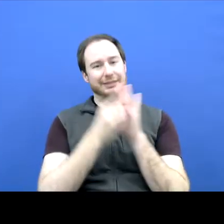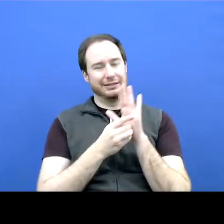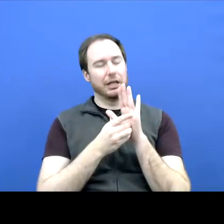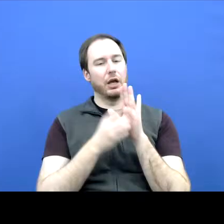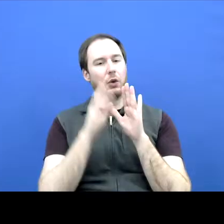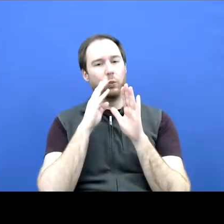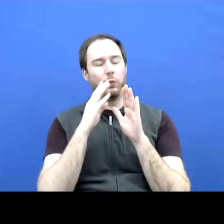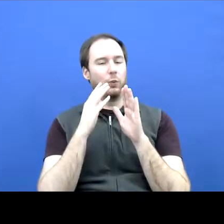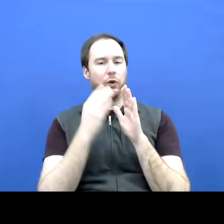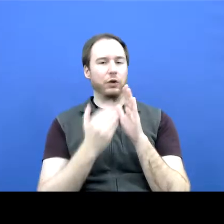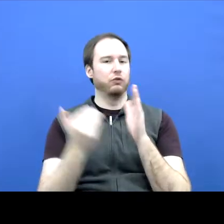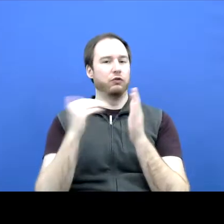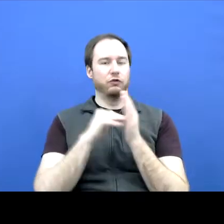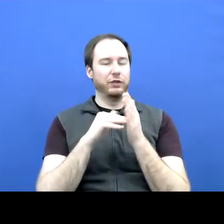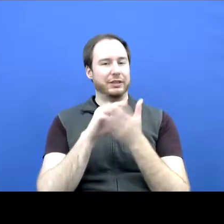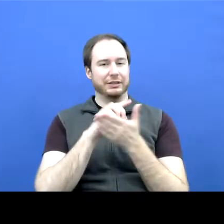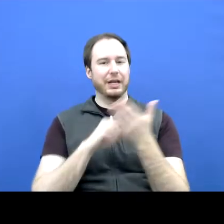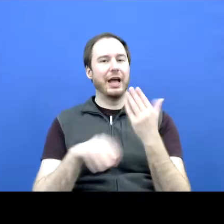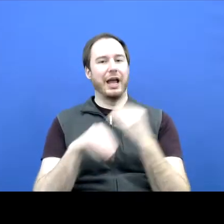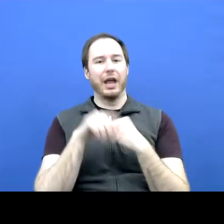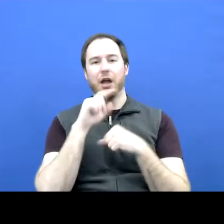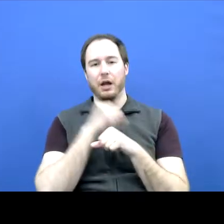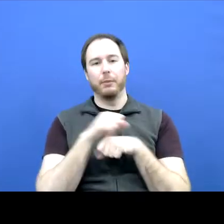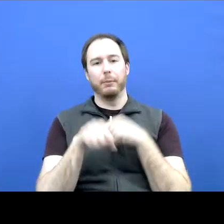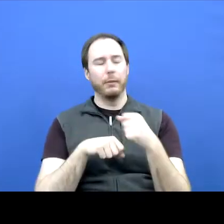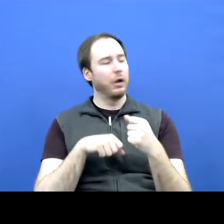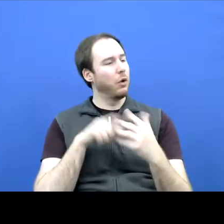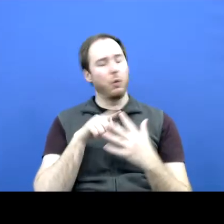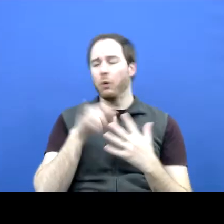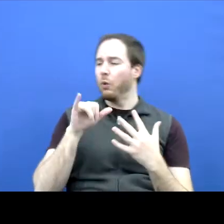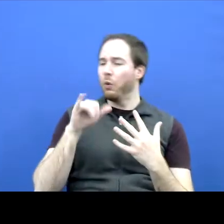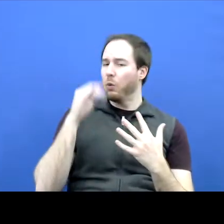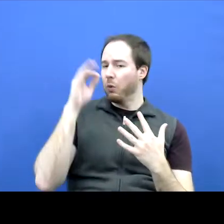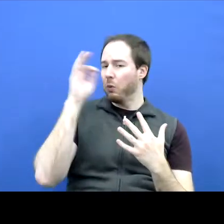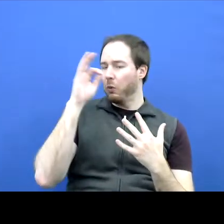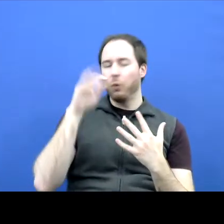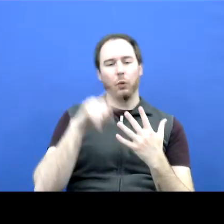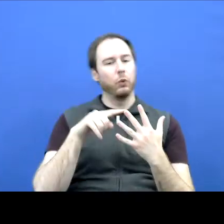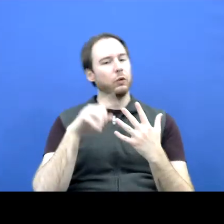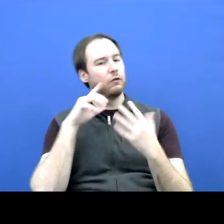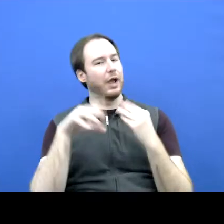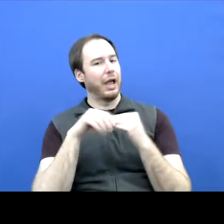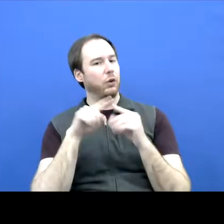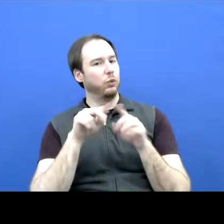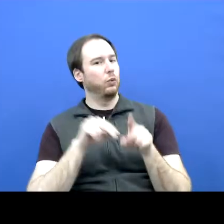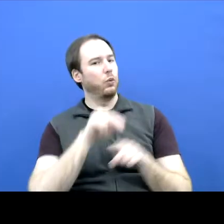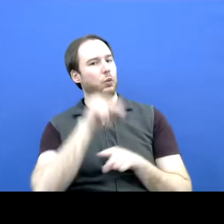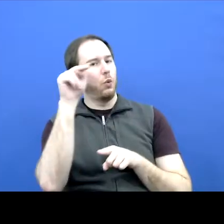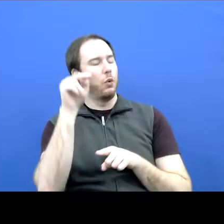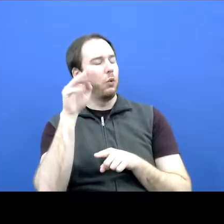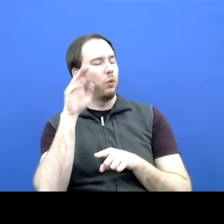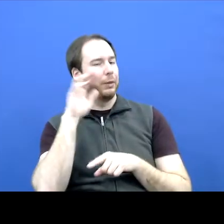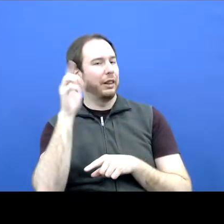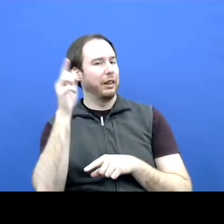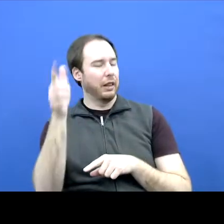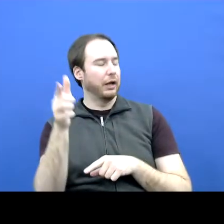redesign that and add bicycle lanes going northbound. So that will help.